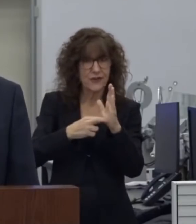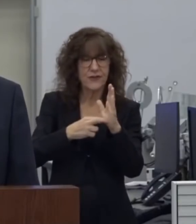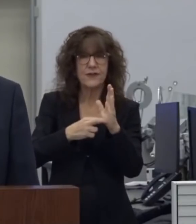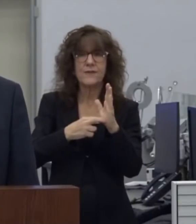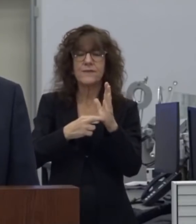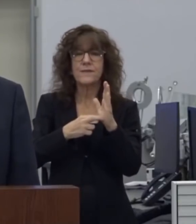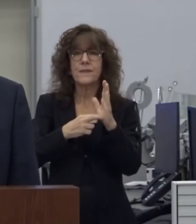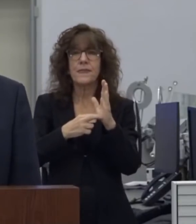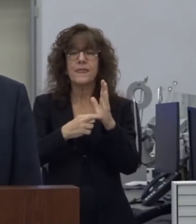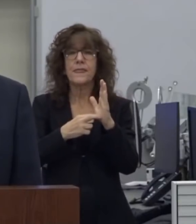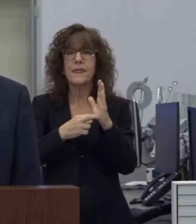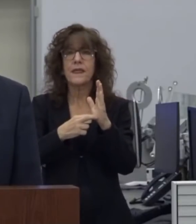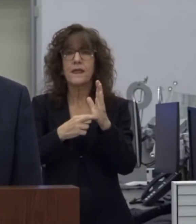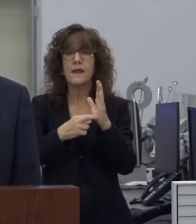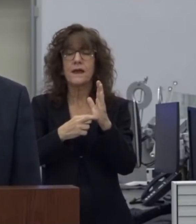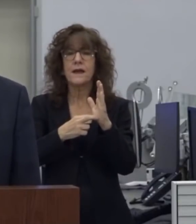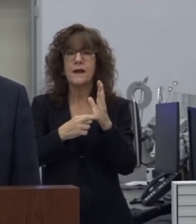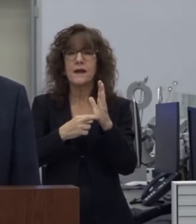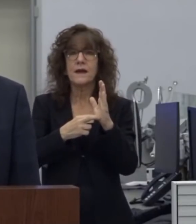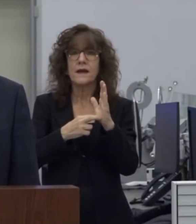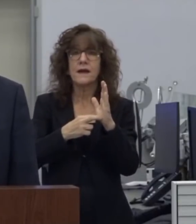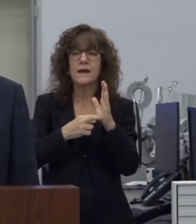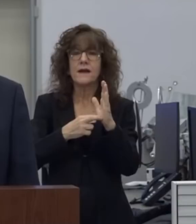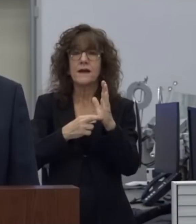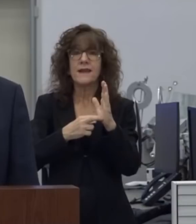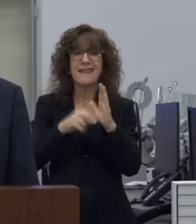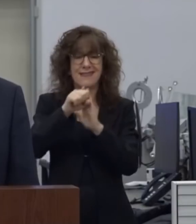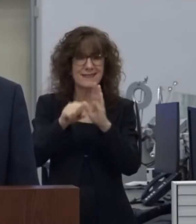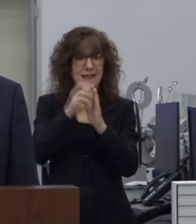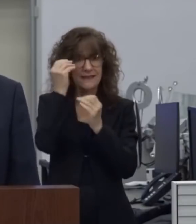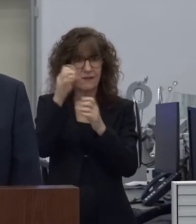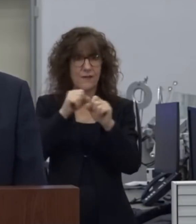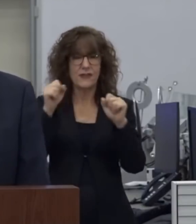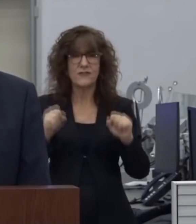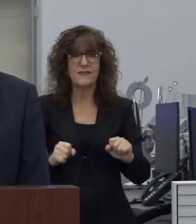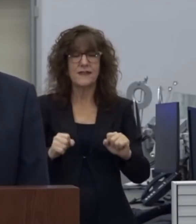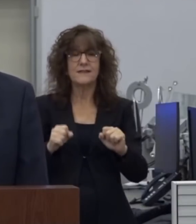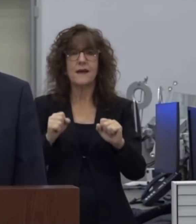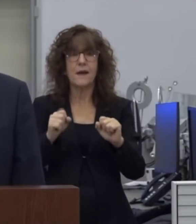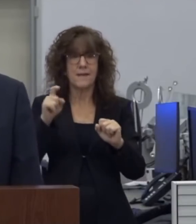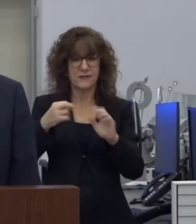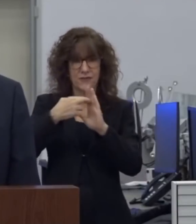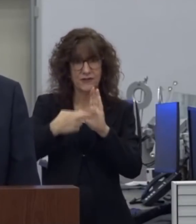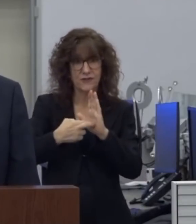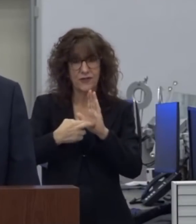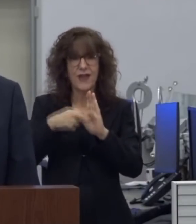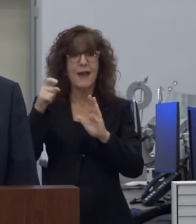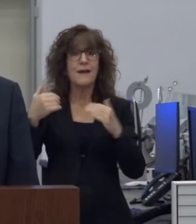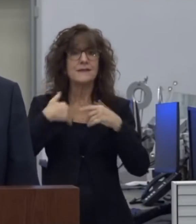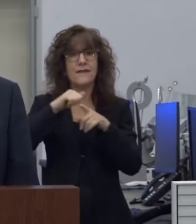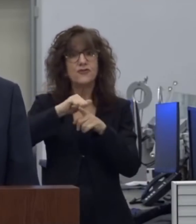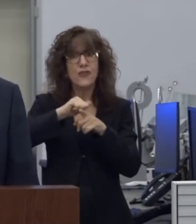and in the state's information systems, Immunet and PrepMod, and they have to have a